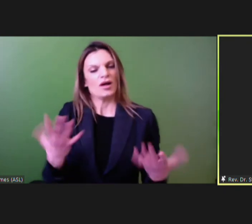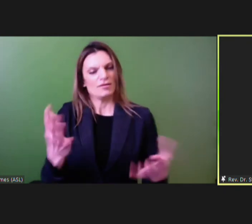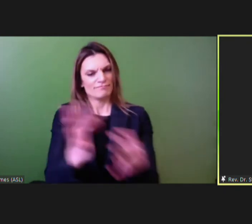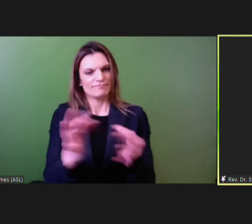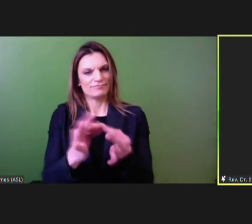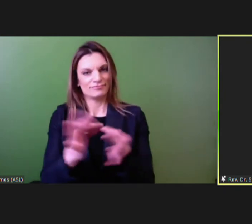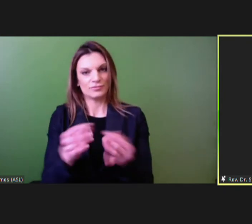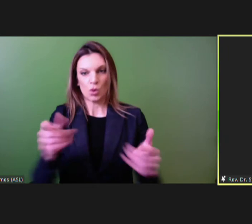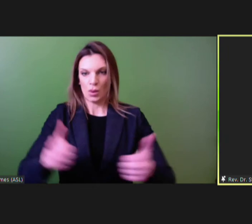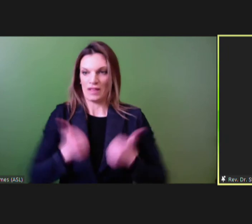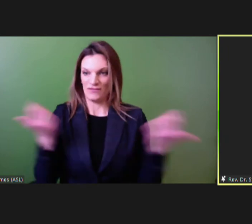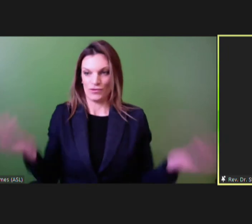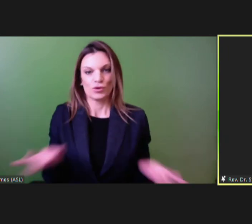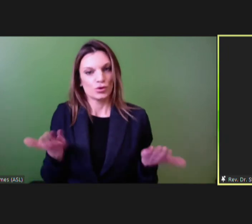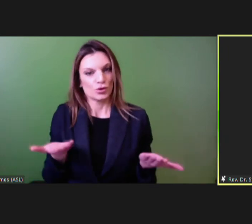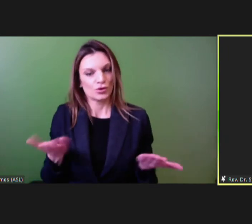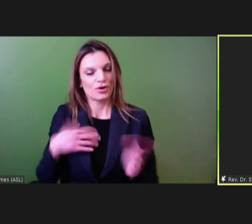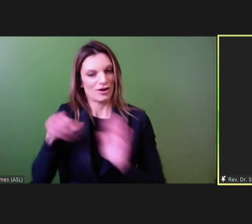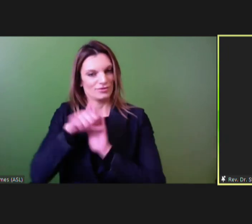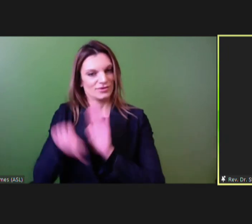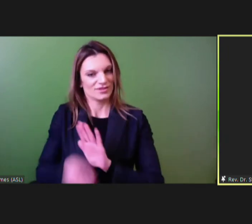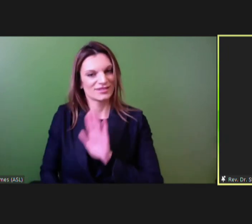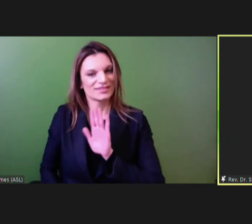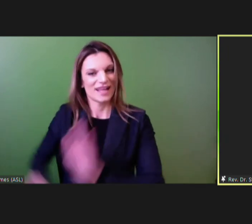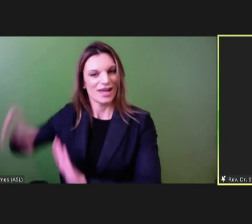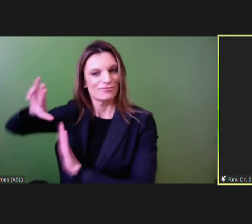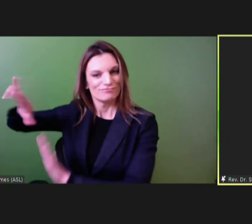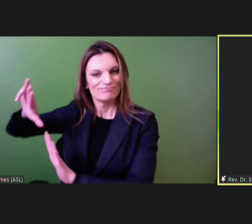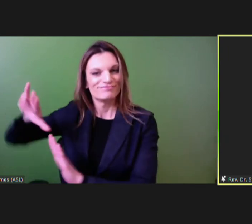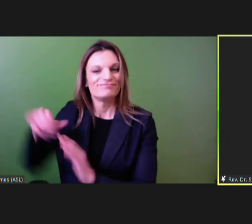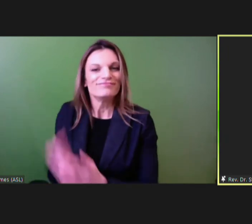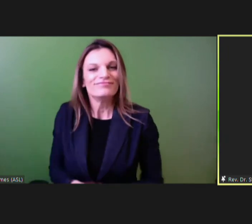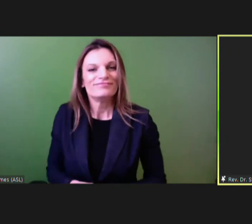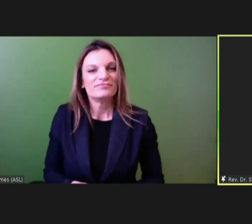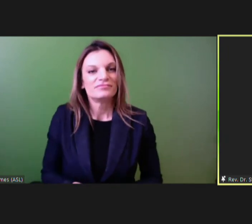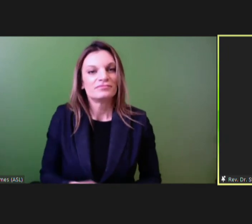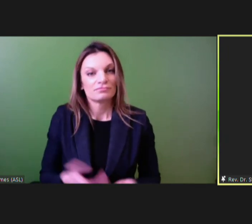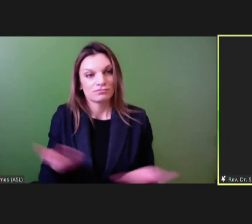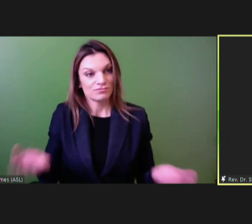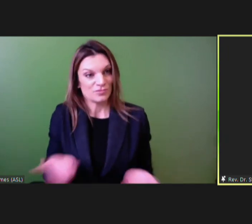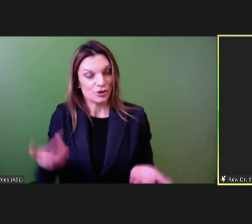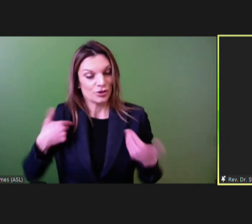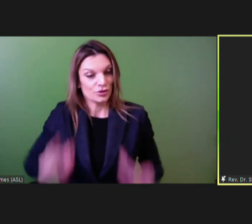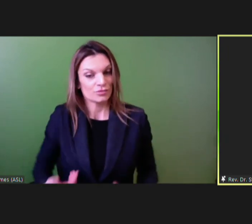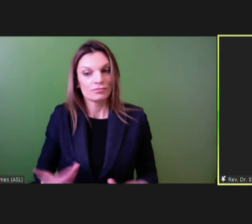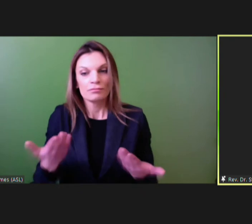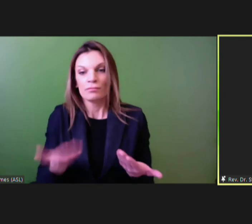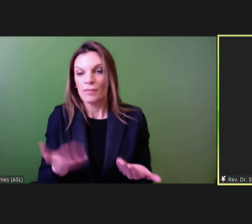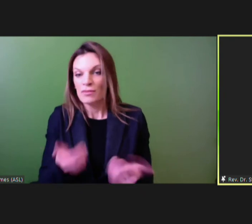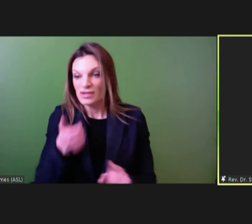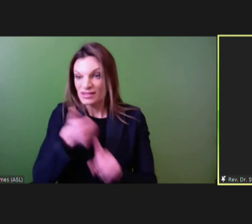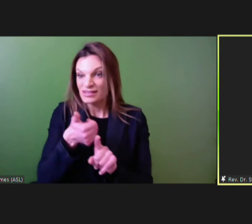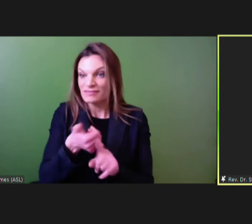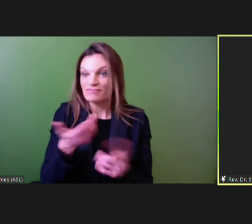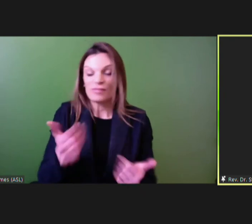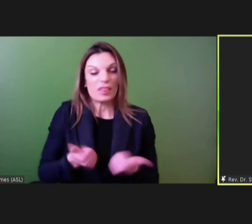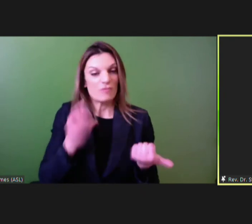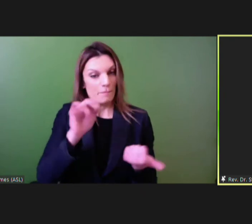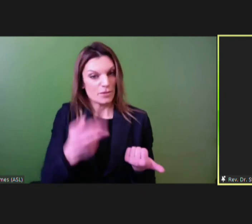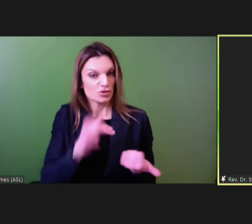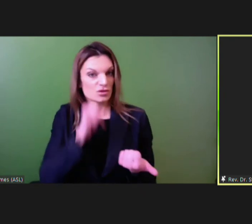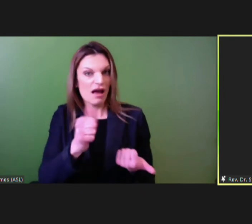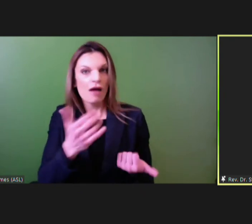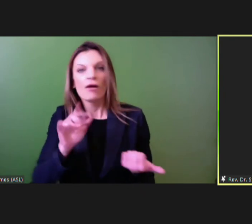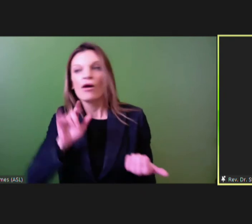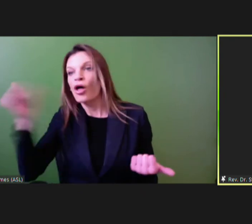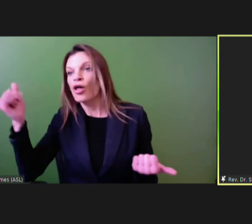and our state of Michigan, but even those who might listen from across these United States, concerning something that is